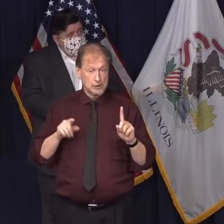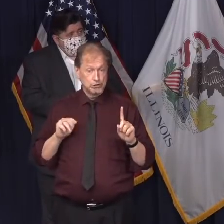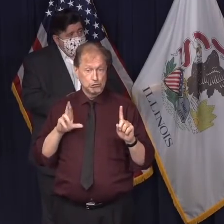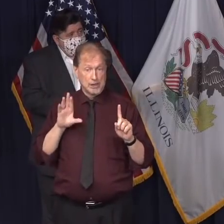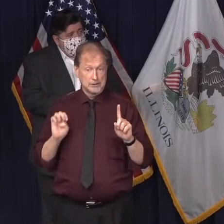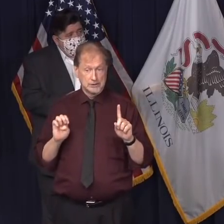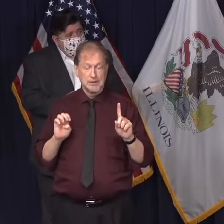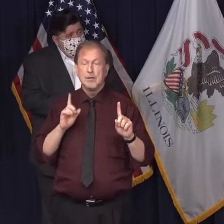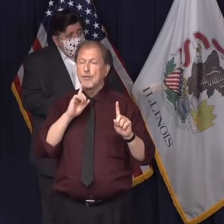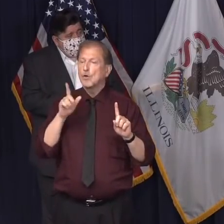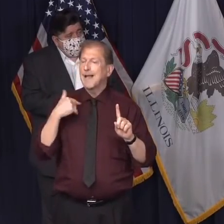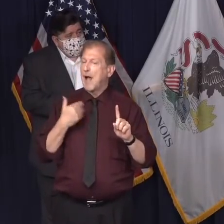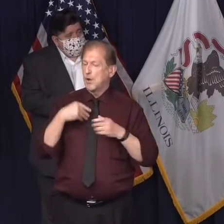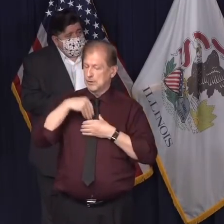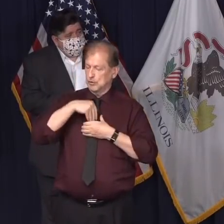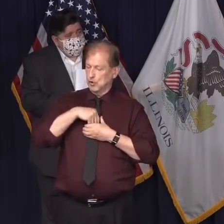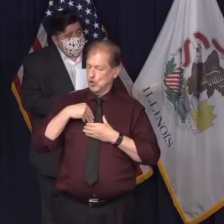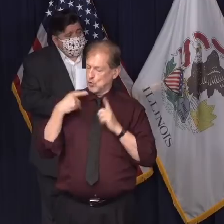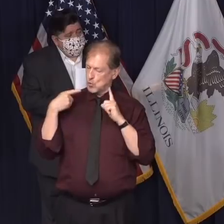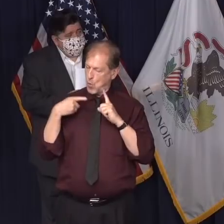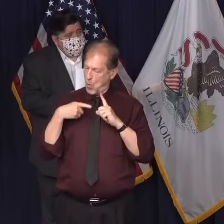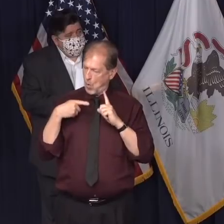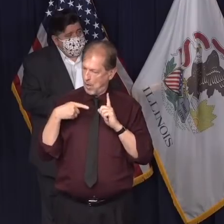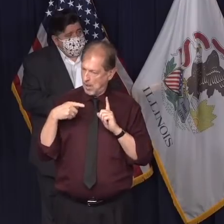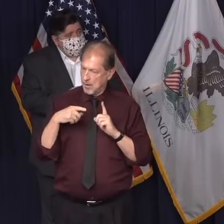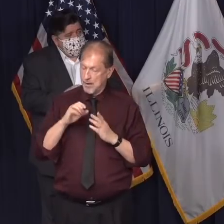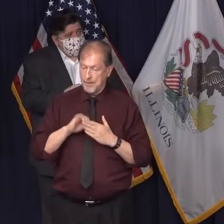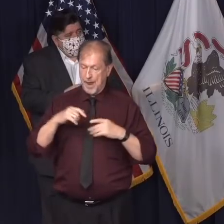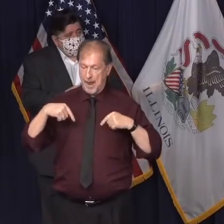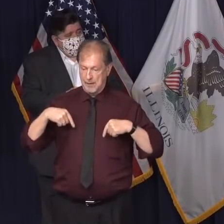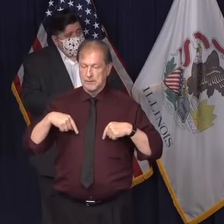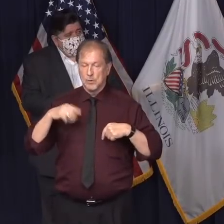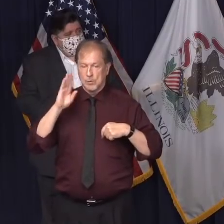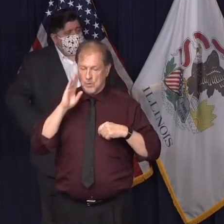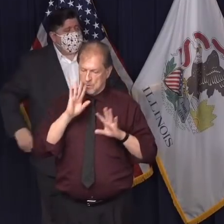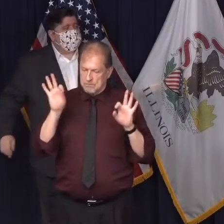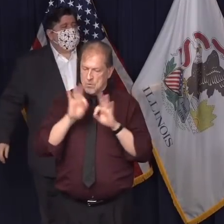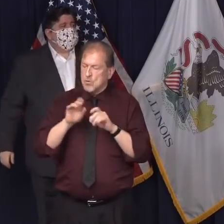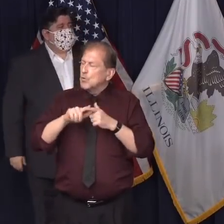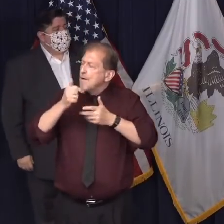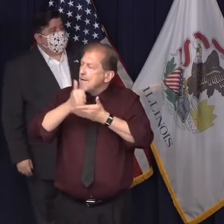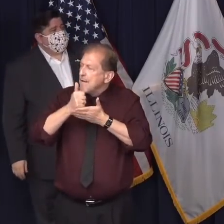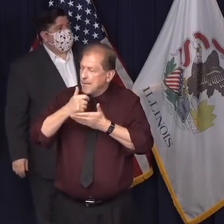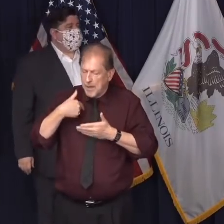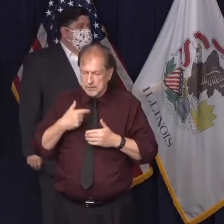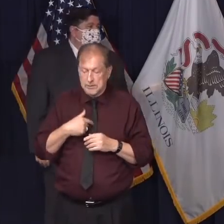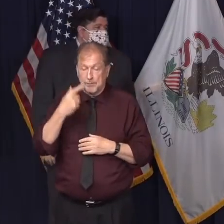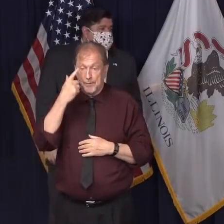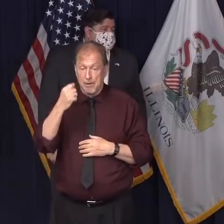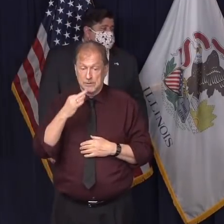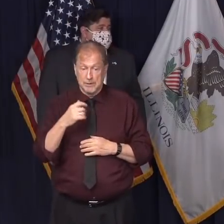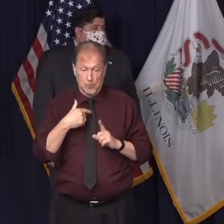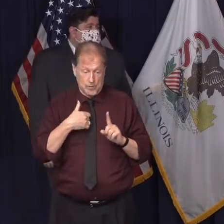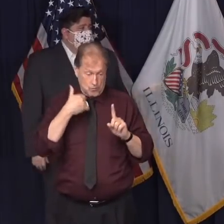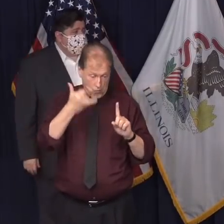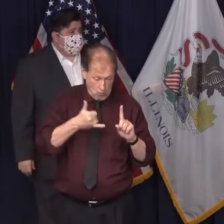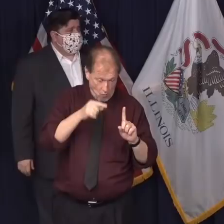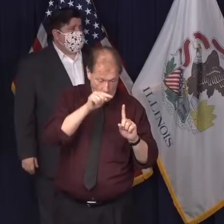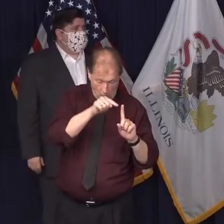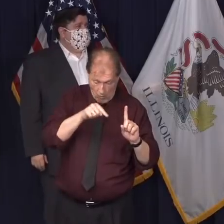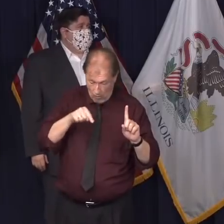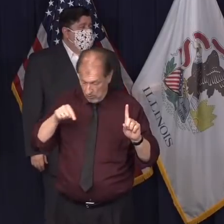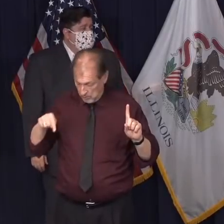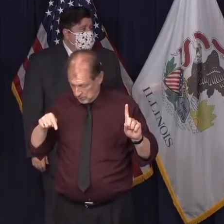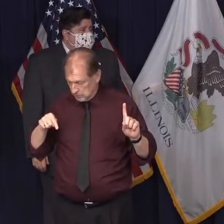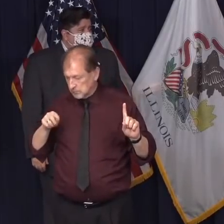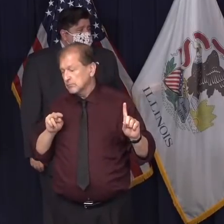guess, internal goals that we all know that we need to. The more contact tracing, the more